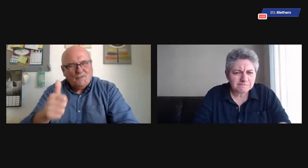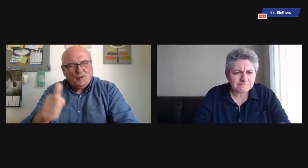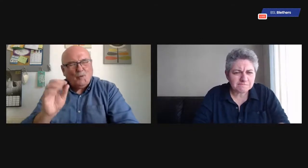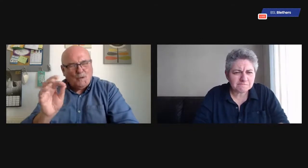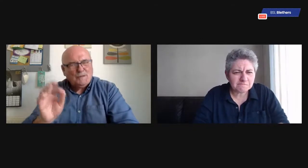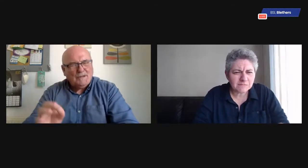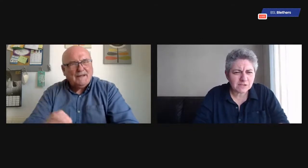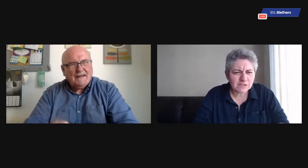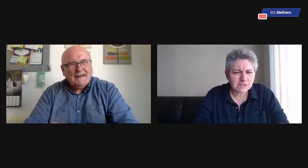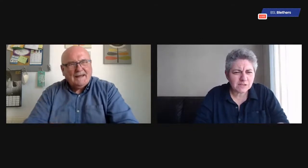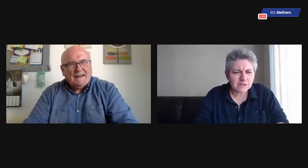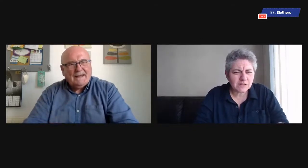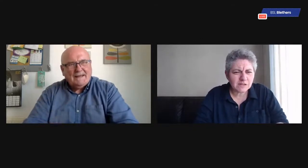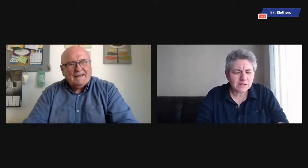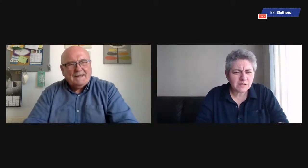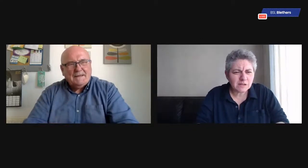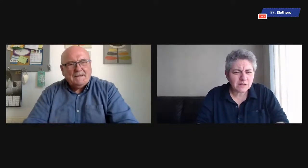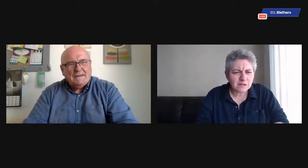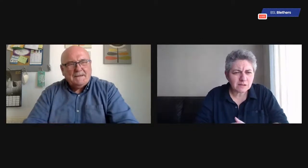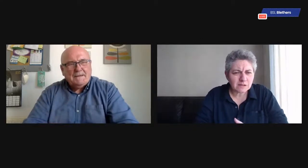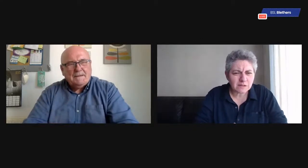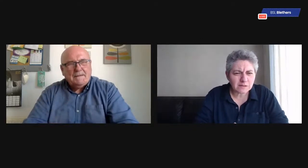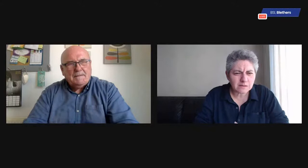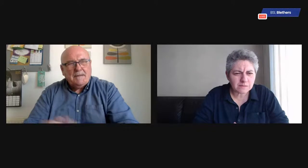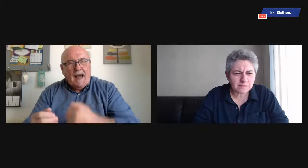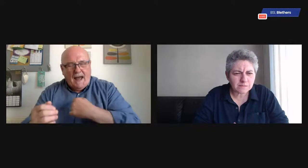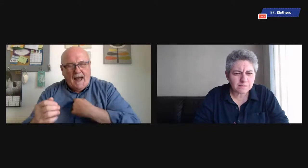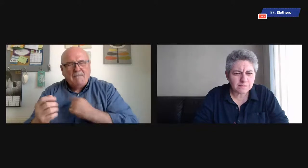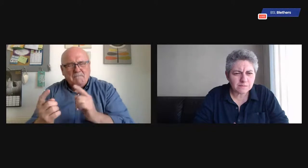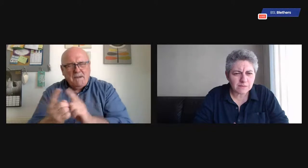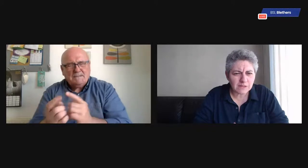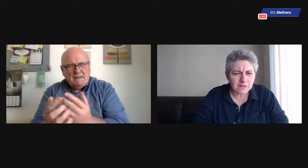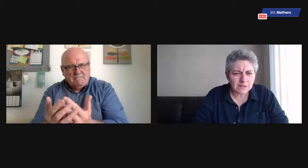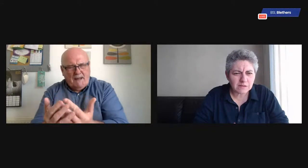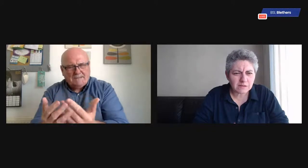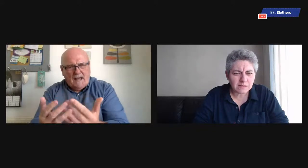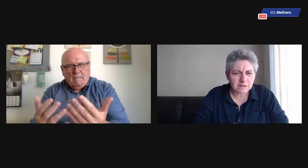do you do then? It's a very good question, Avril.